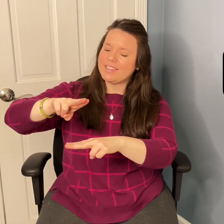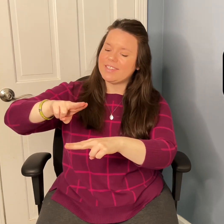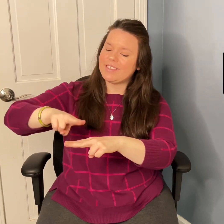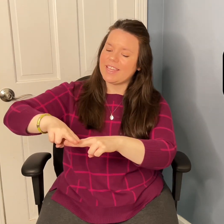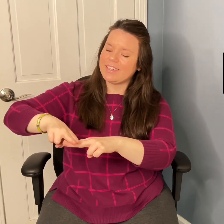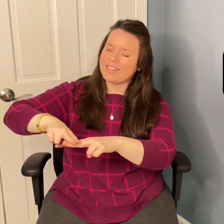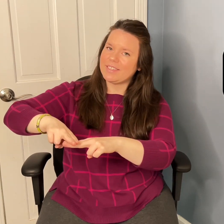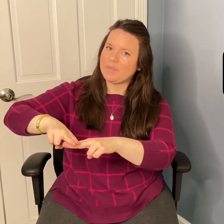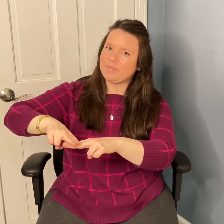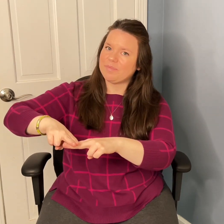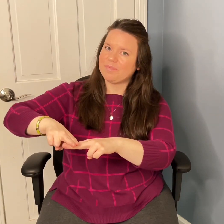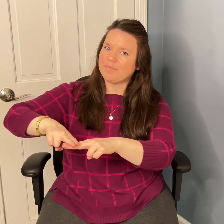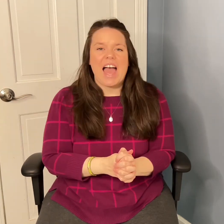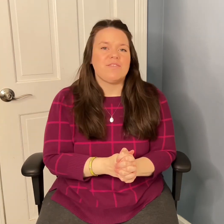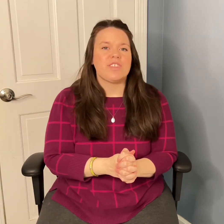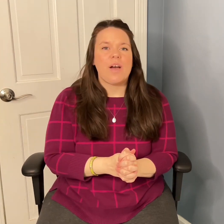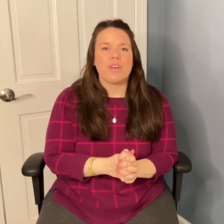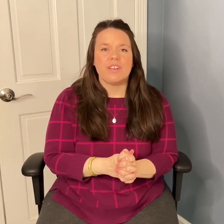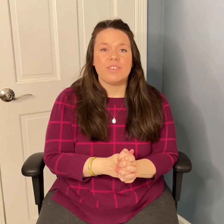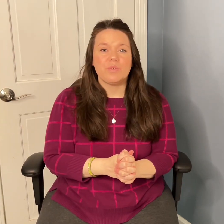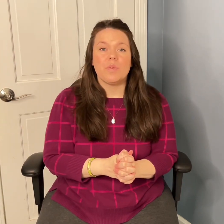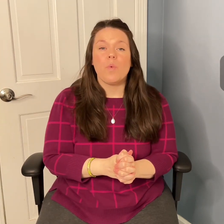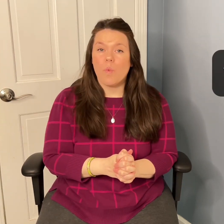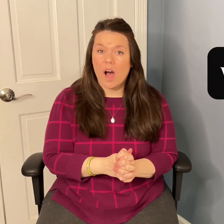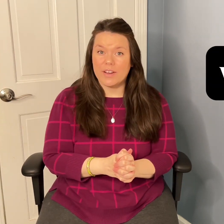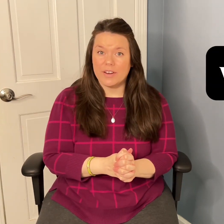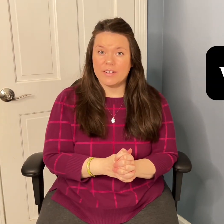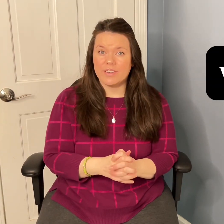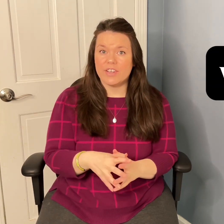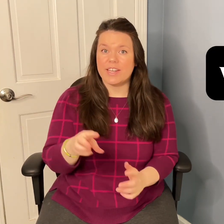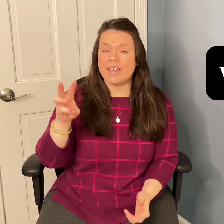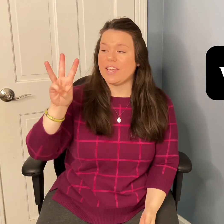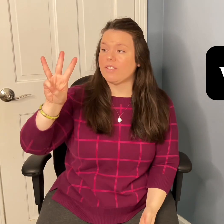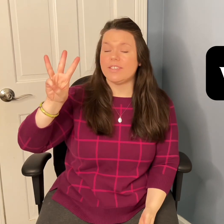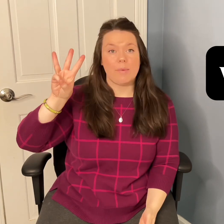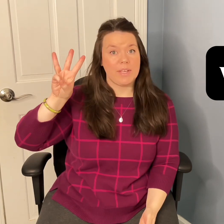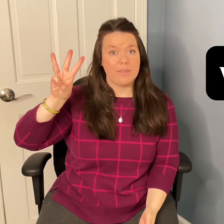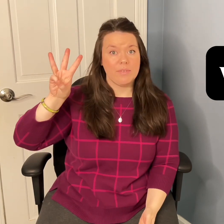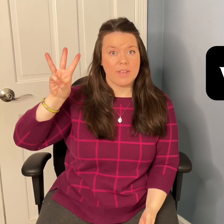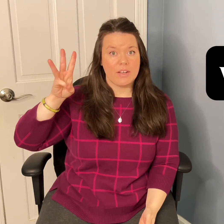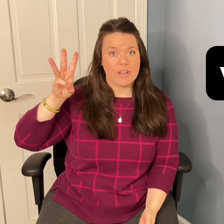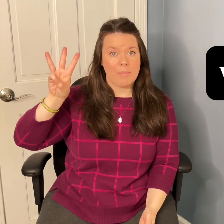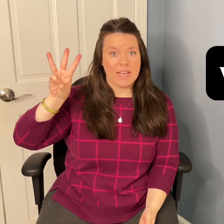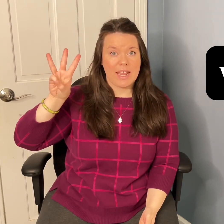Sit. After that, we're going to do water. You're going to take your W in your dominant hand.